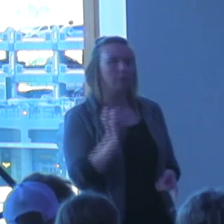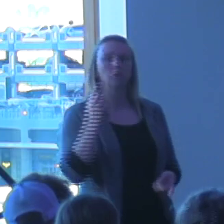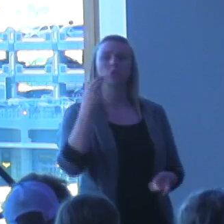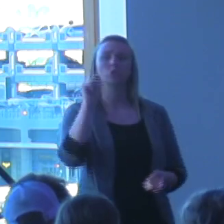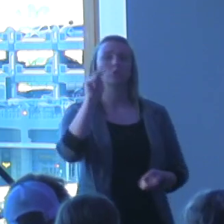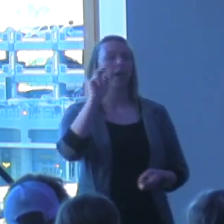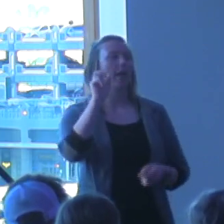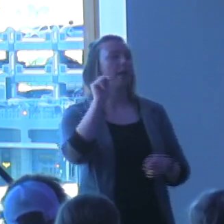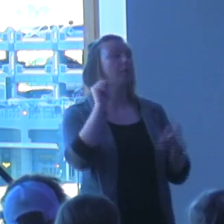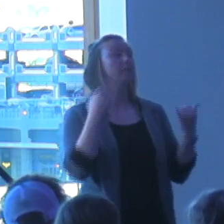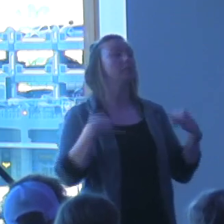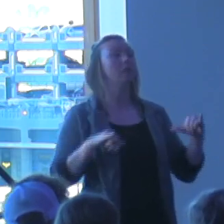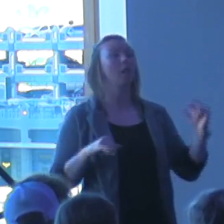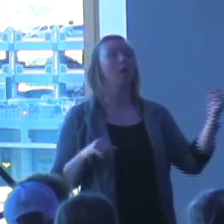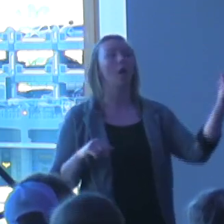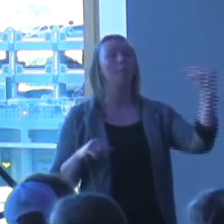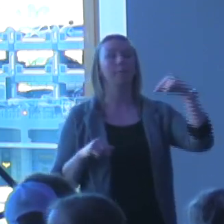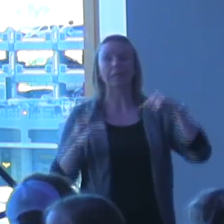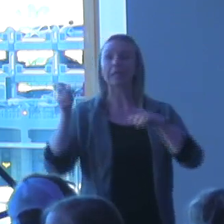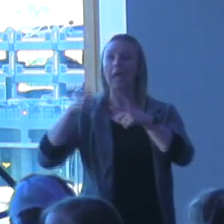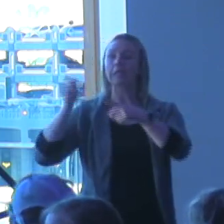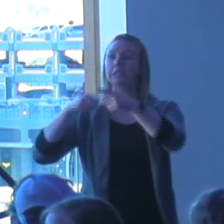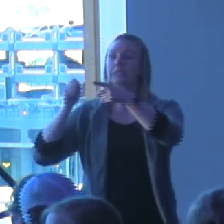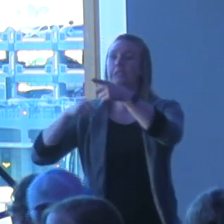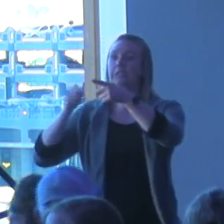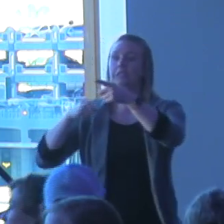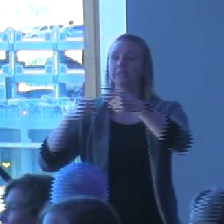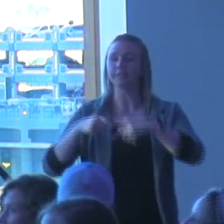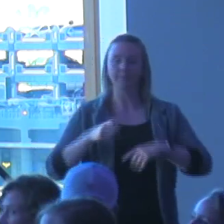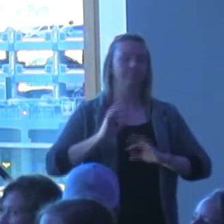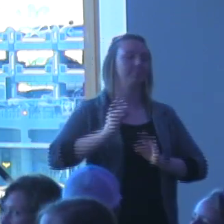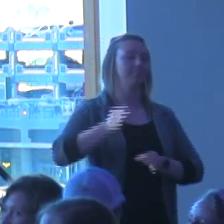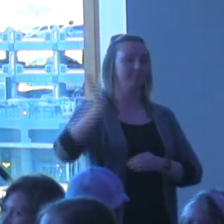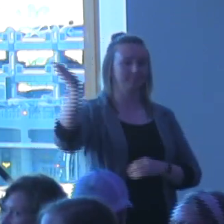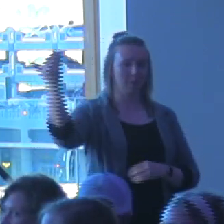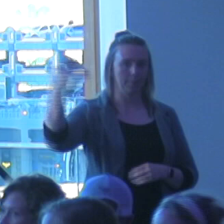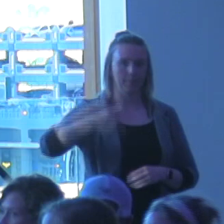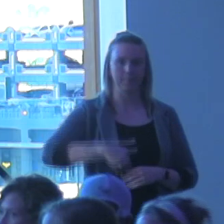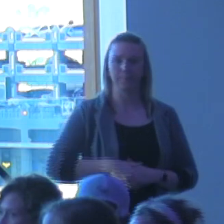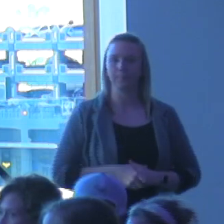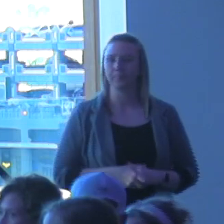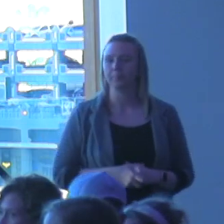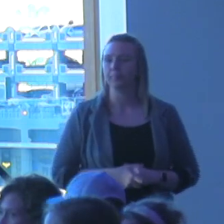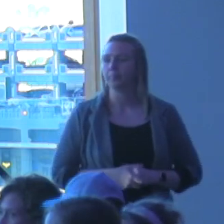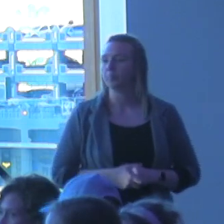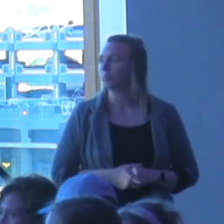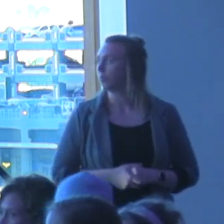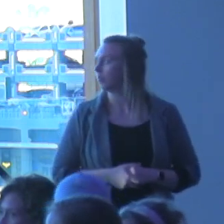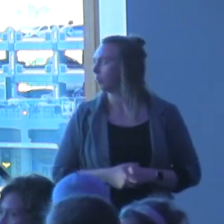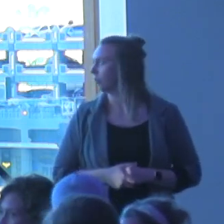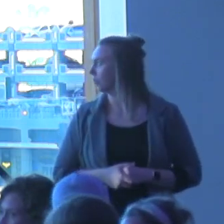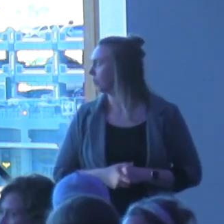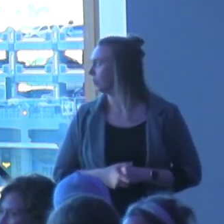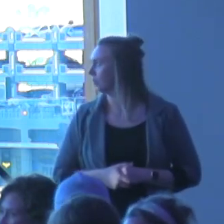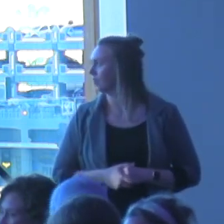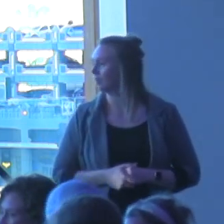Shannon, are you still coming in? Oh, here she is. All right, perfect.